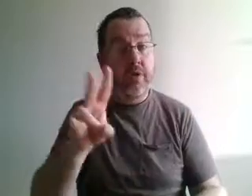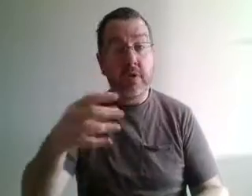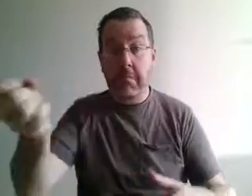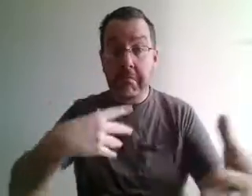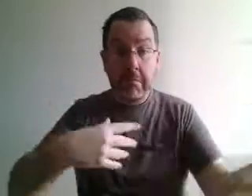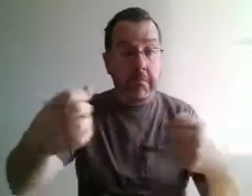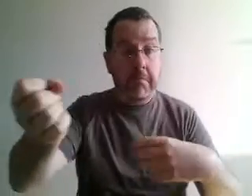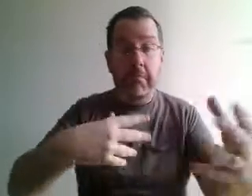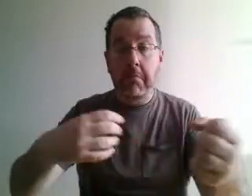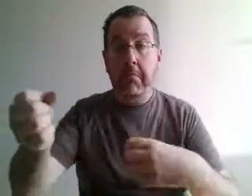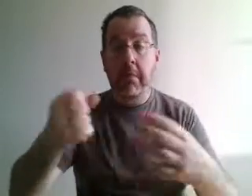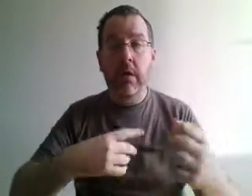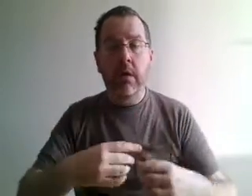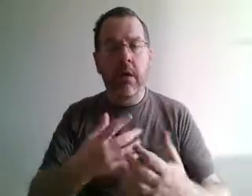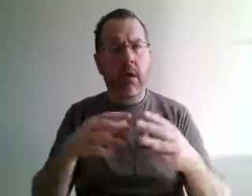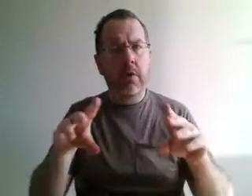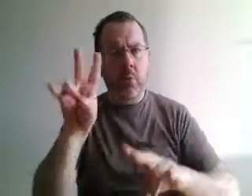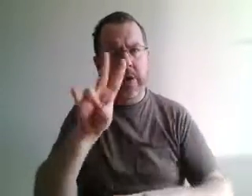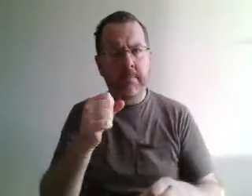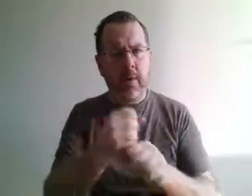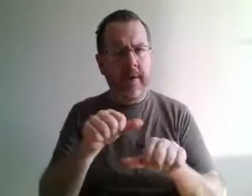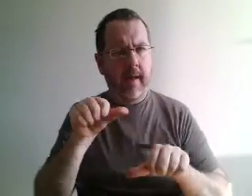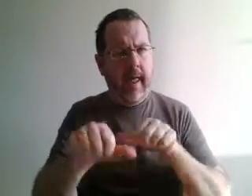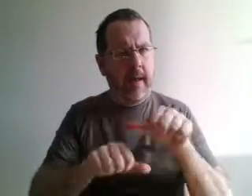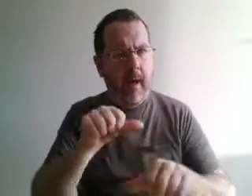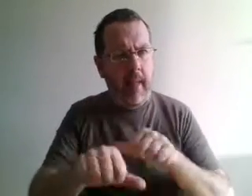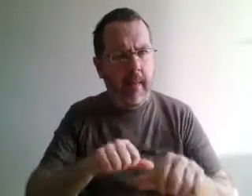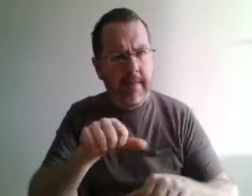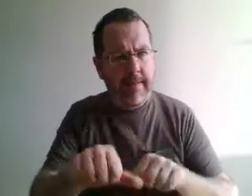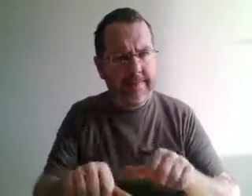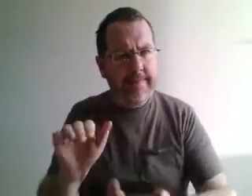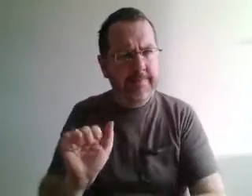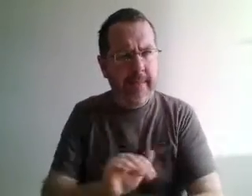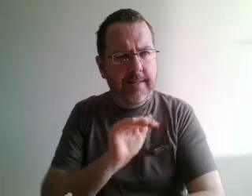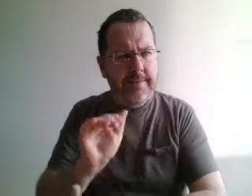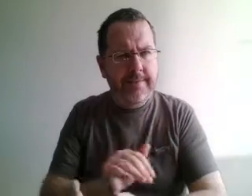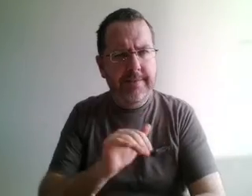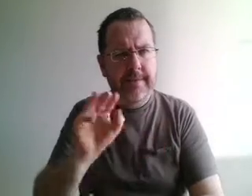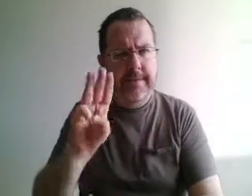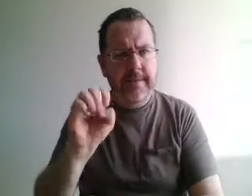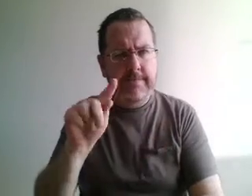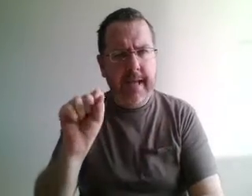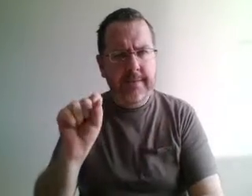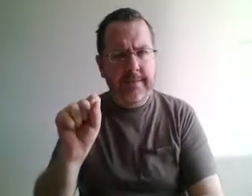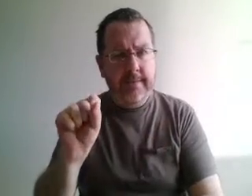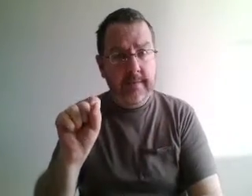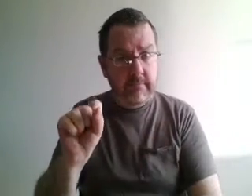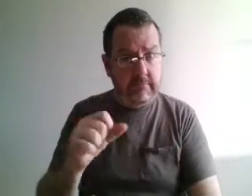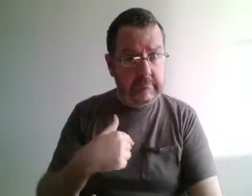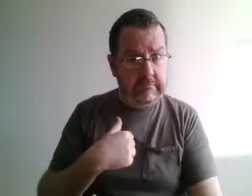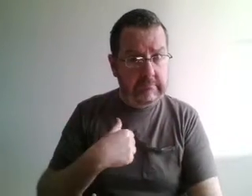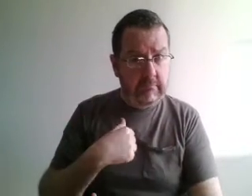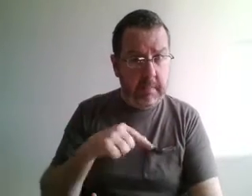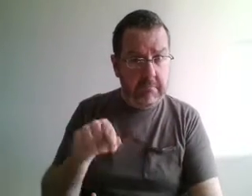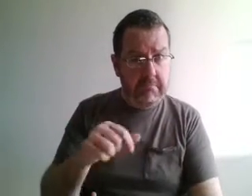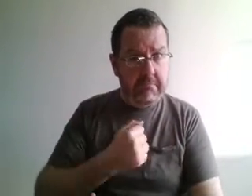in their questions was about animals, for example, and their fear that they might pick it up from other animals,